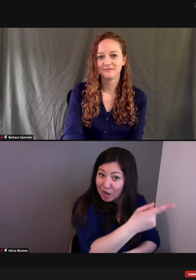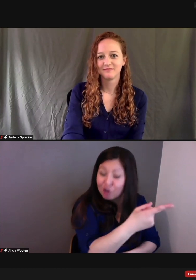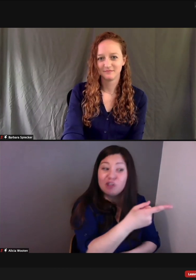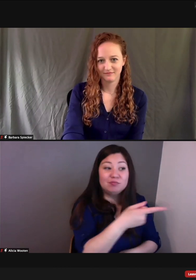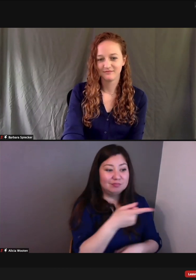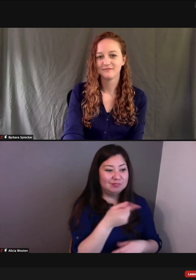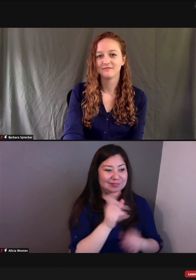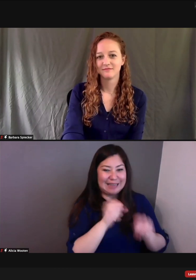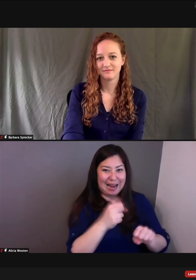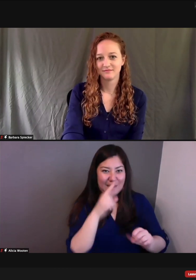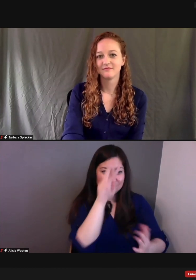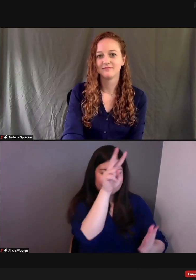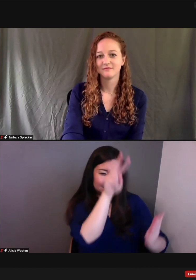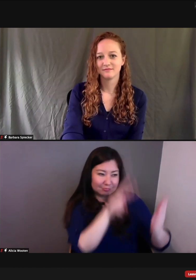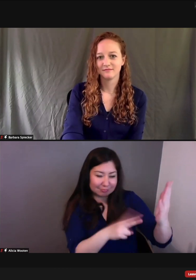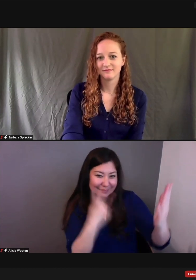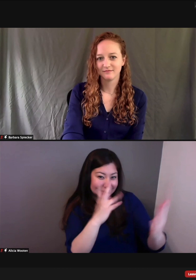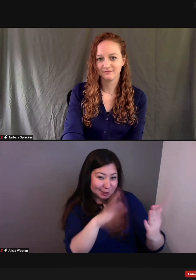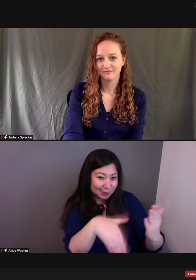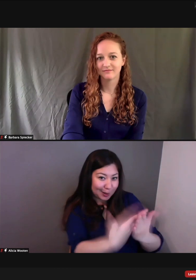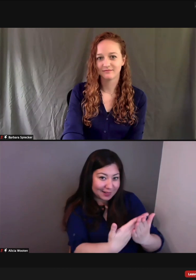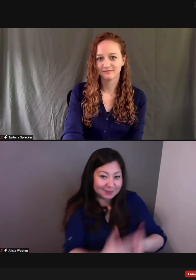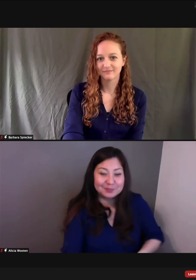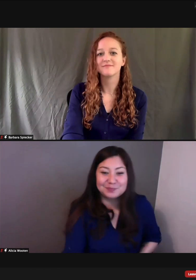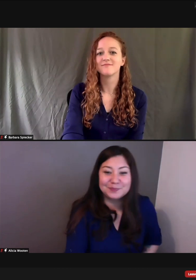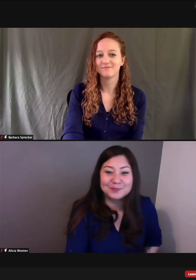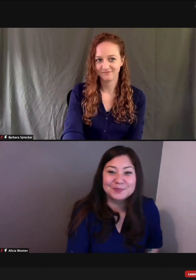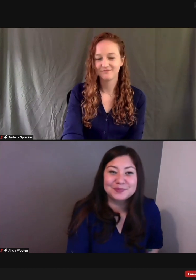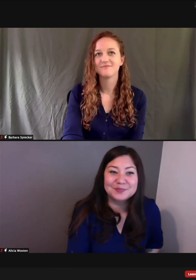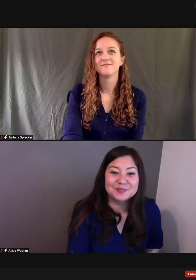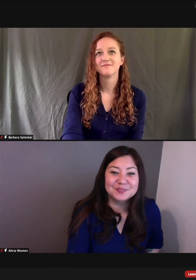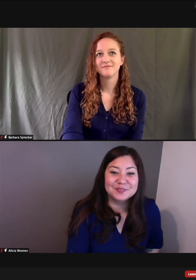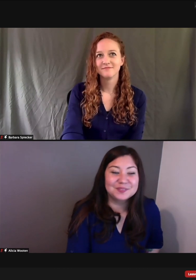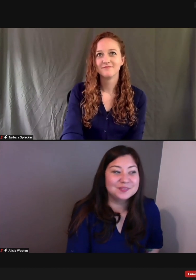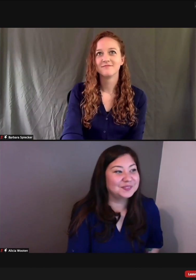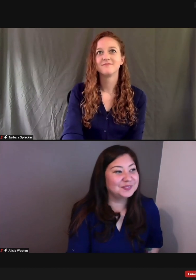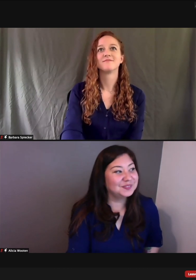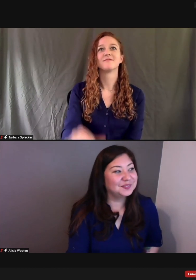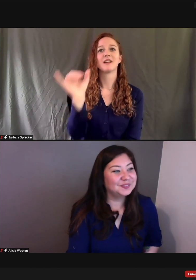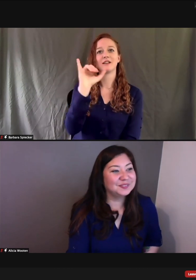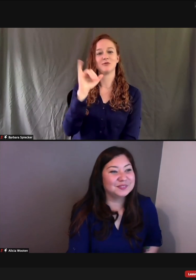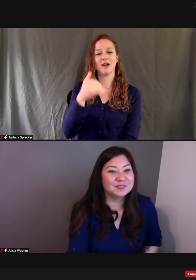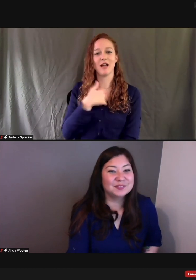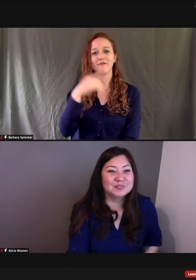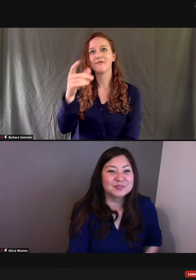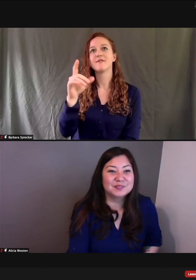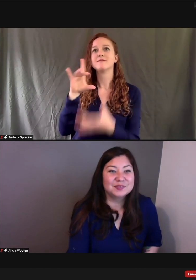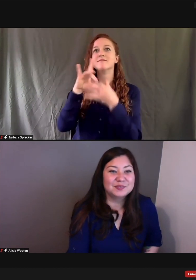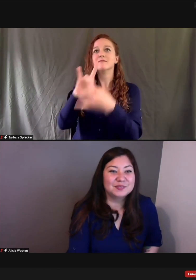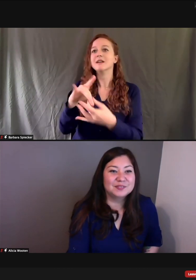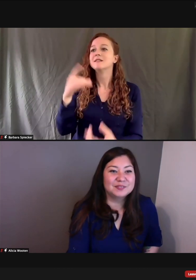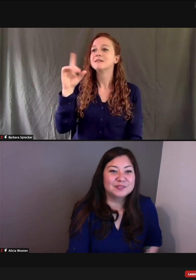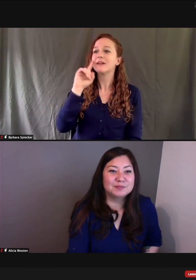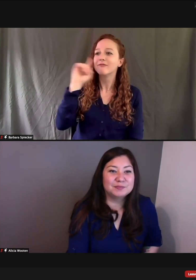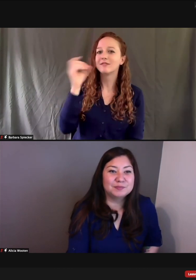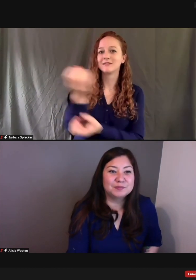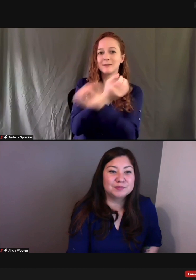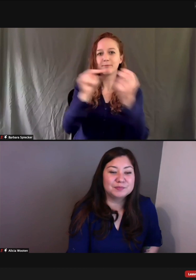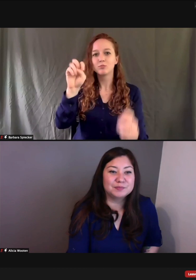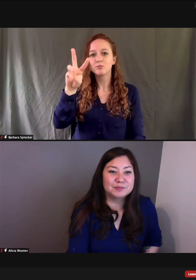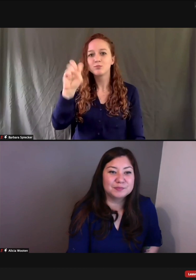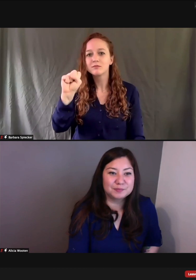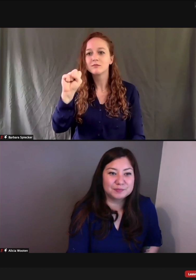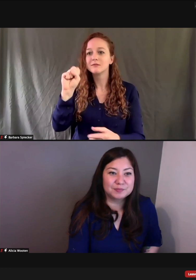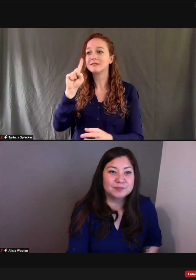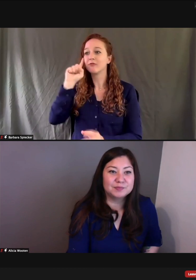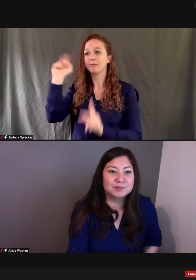to see, how they could build that model. And it was a hands-on activity for the students to play around with